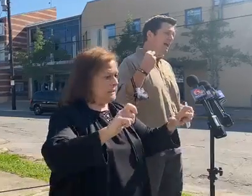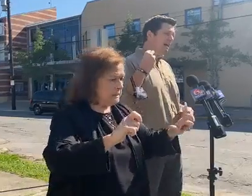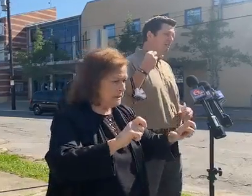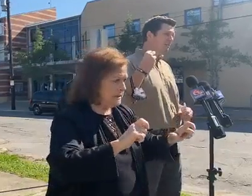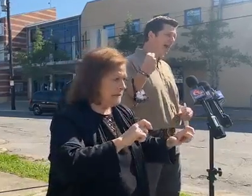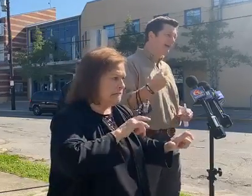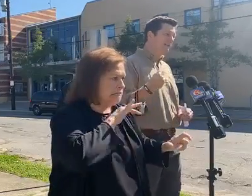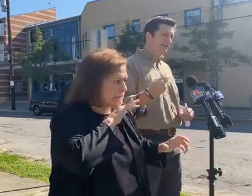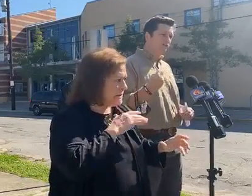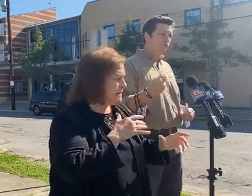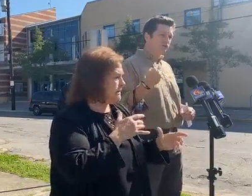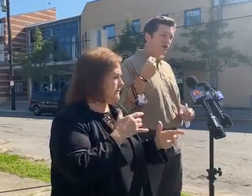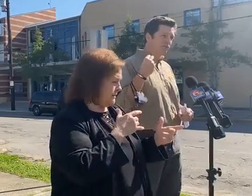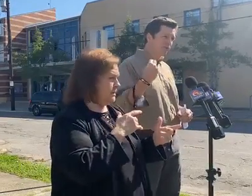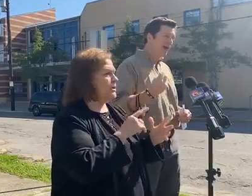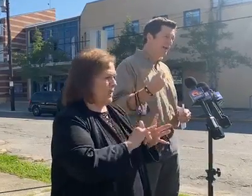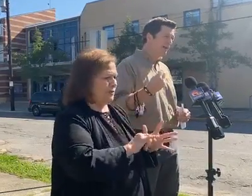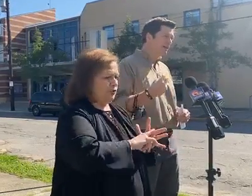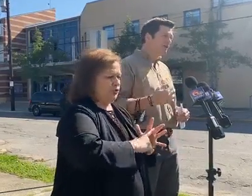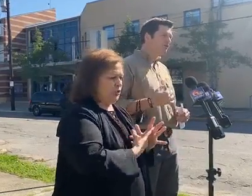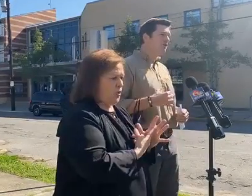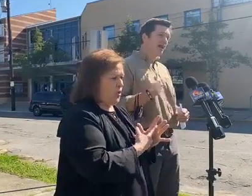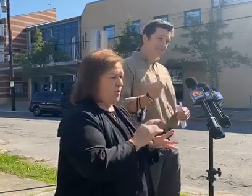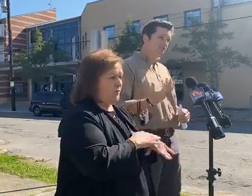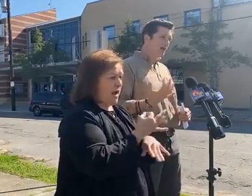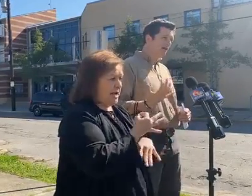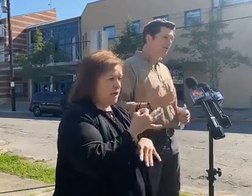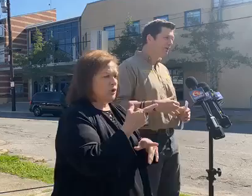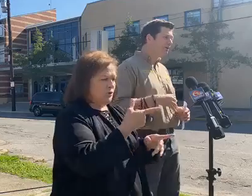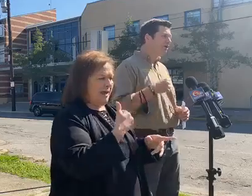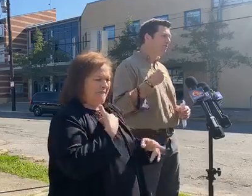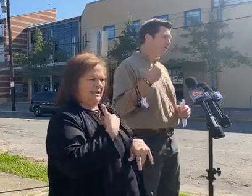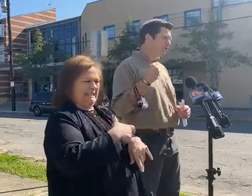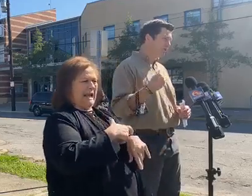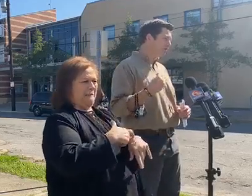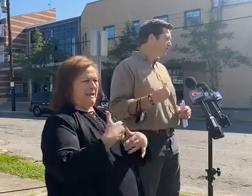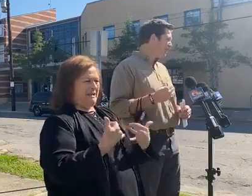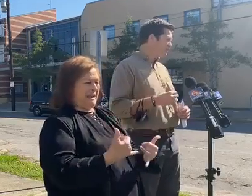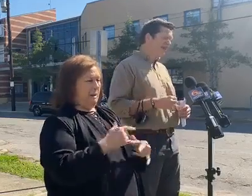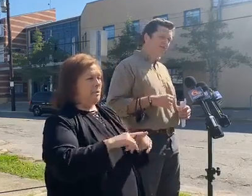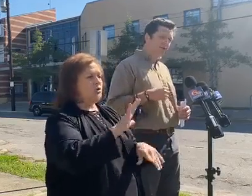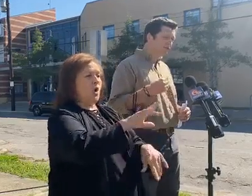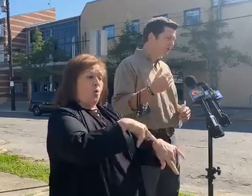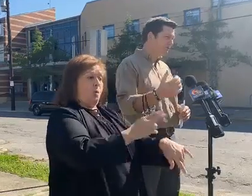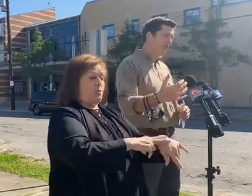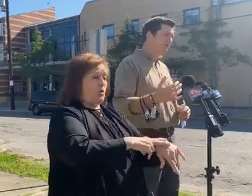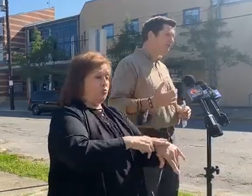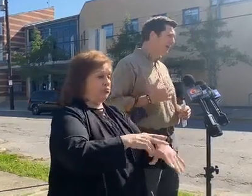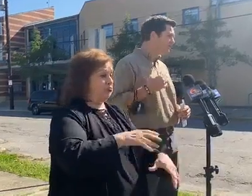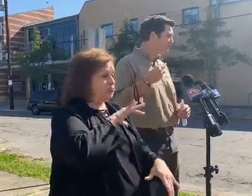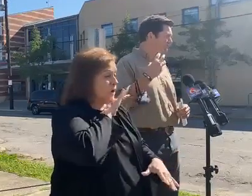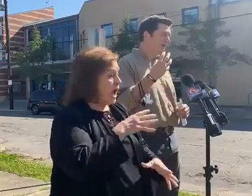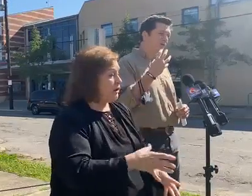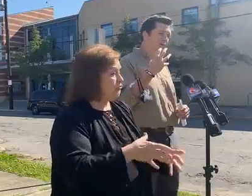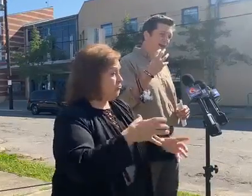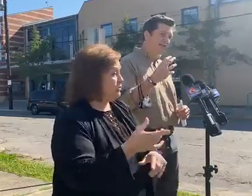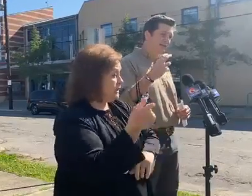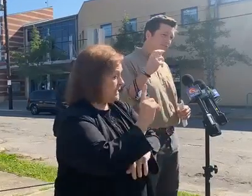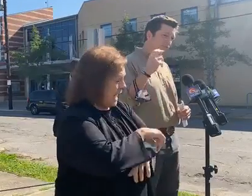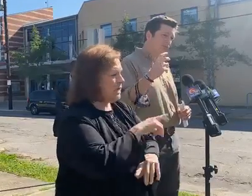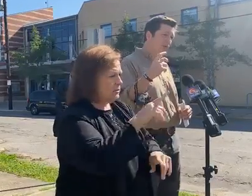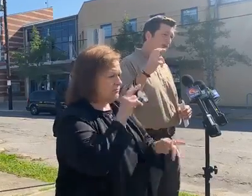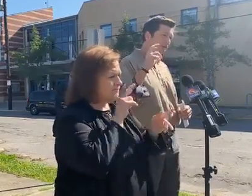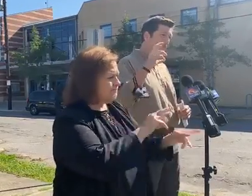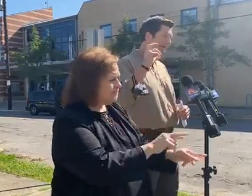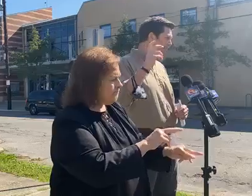debris. That collection will start Friday. So you have some time here, but your normal trash day, feel free to bring stuff out. Just follow the